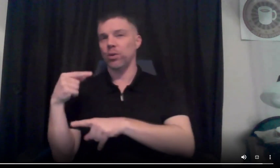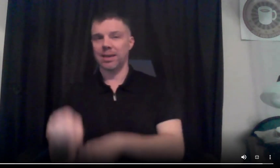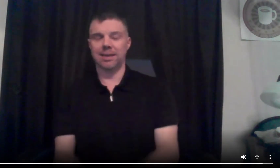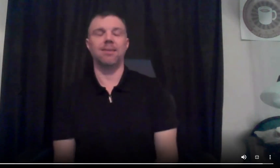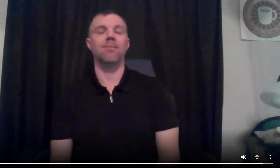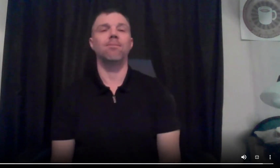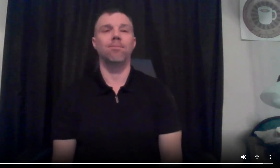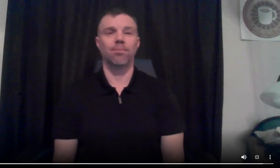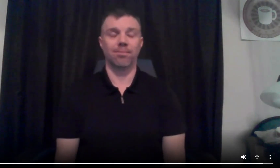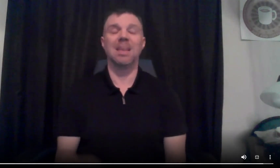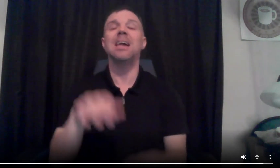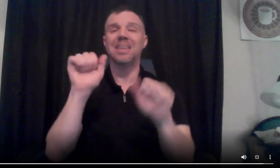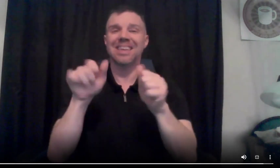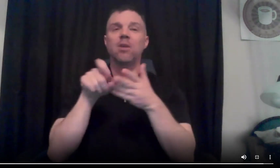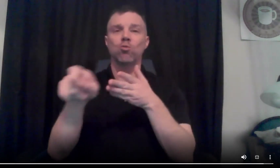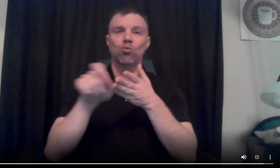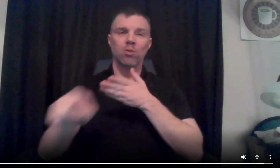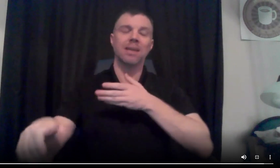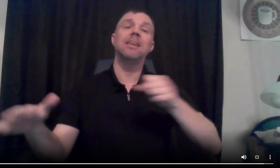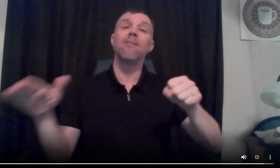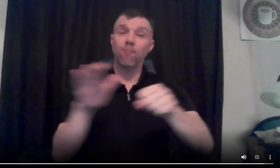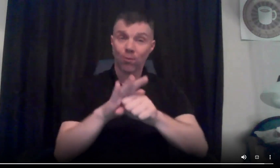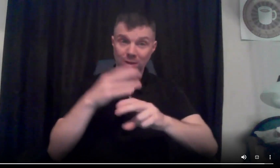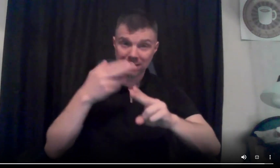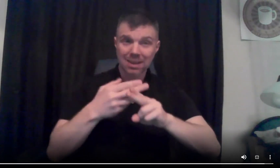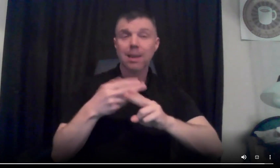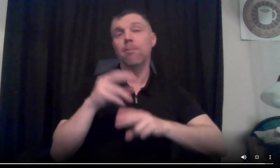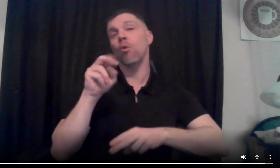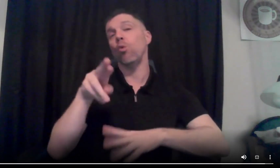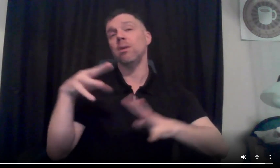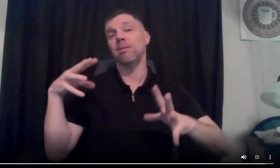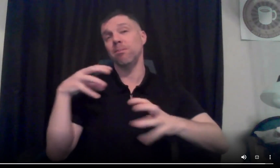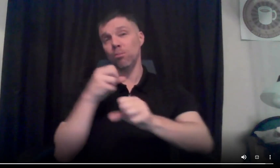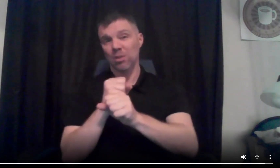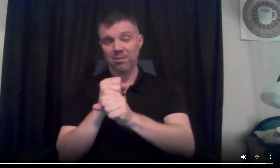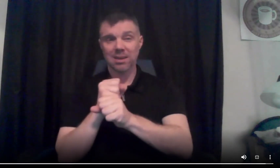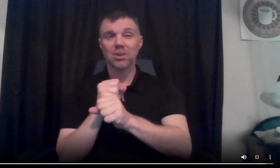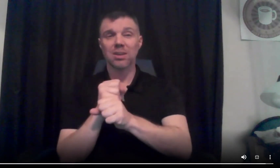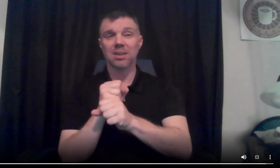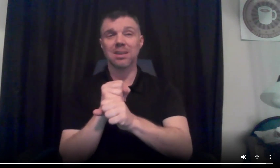states that were slave owned, that owned slaves, and actually do the same. Okay,